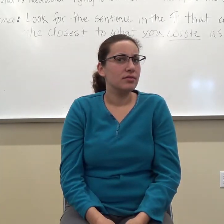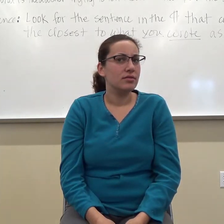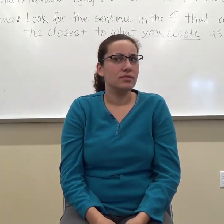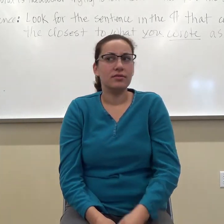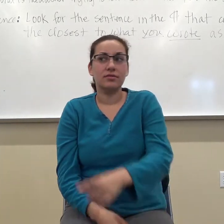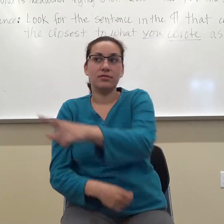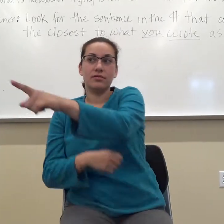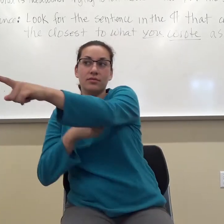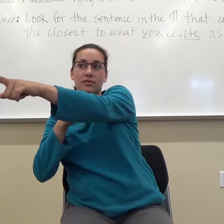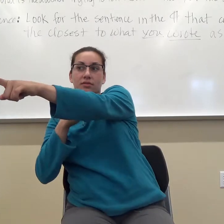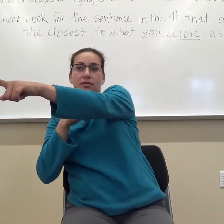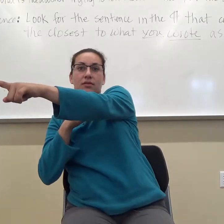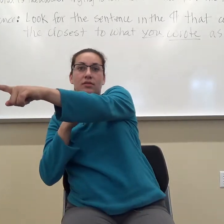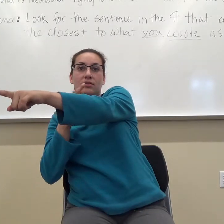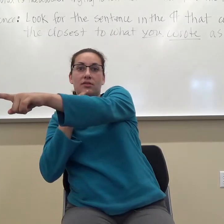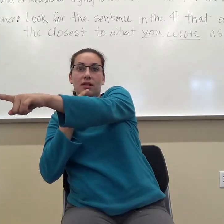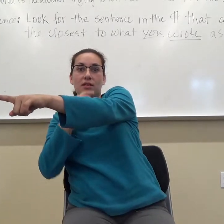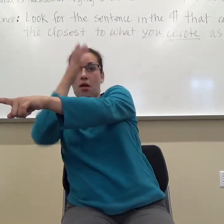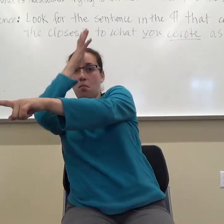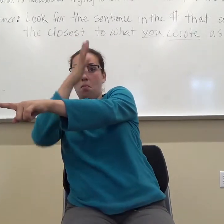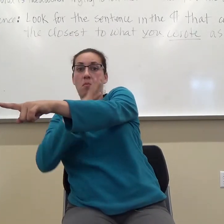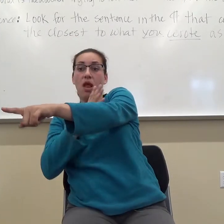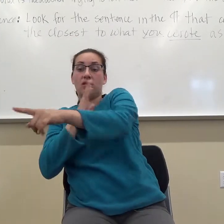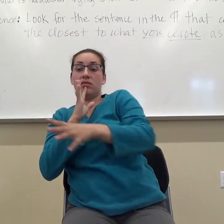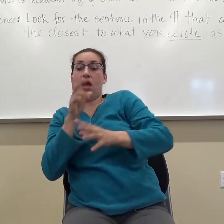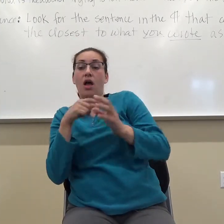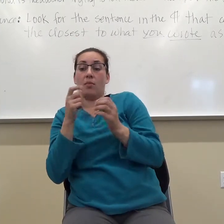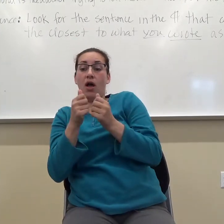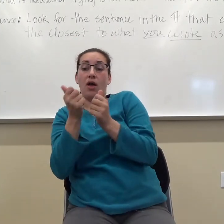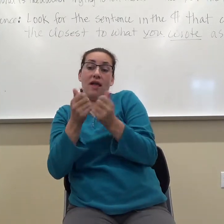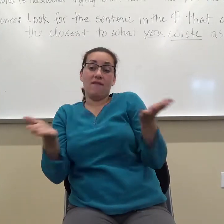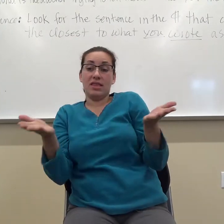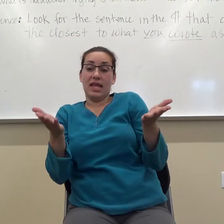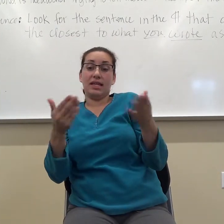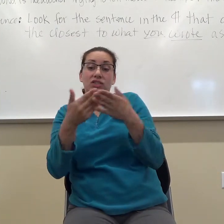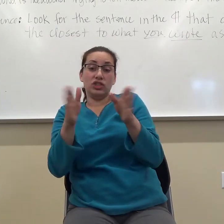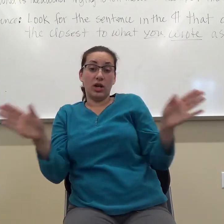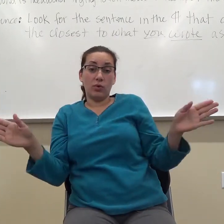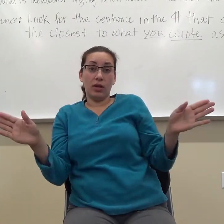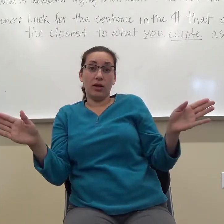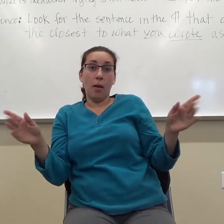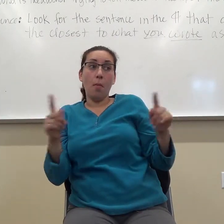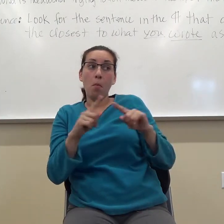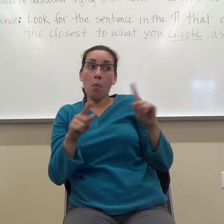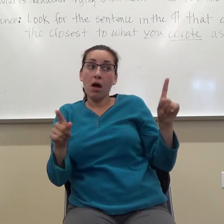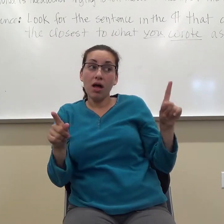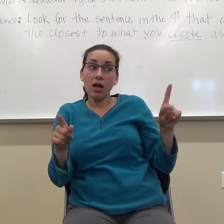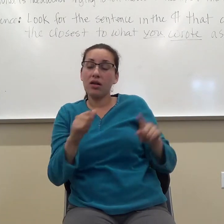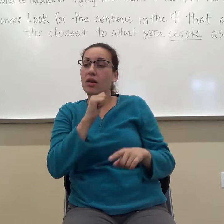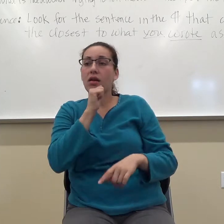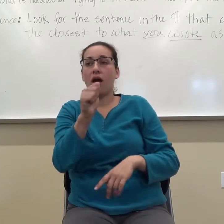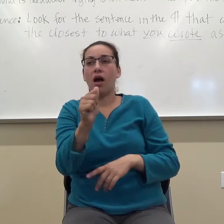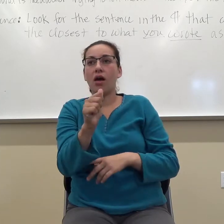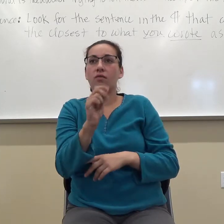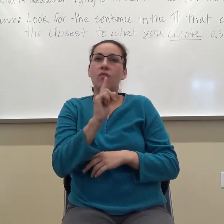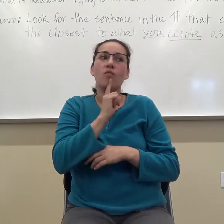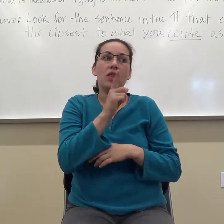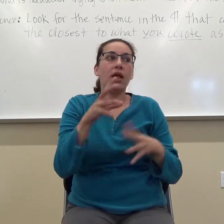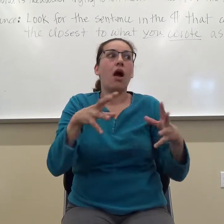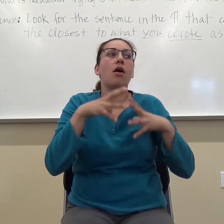Men tend to talk about everything in general. Everything except Oh, their families.